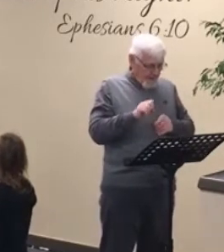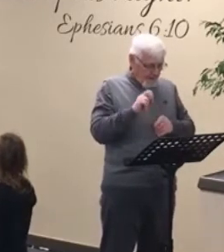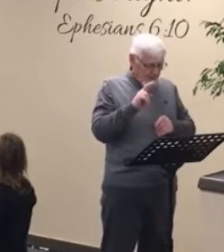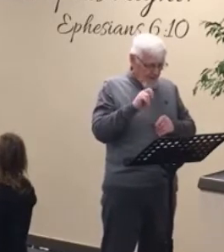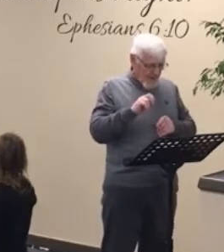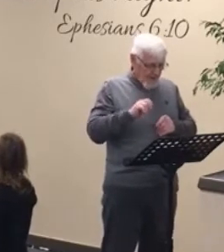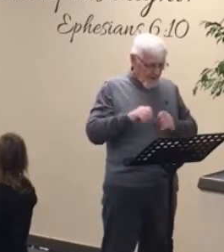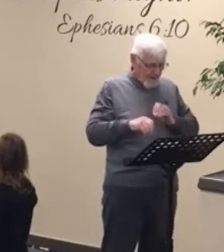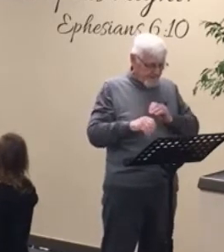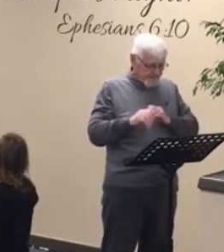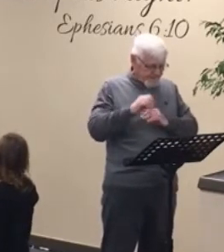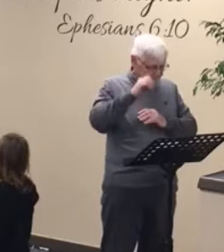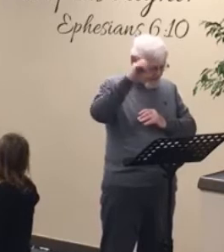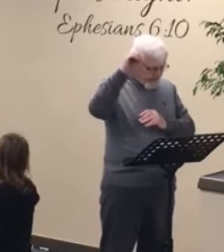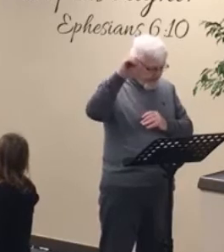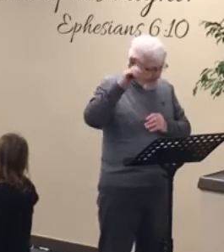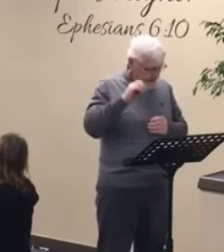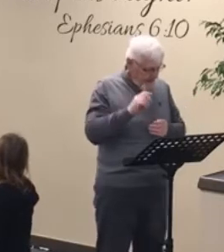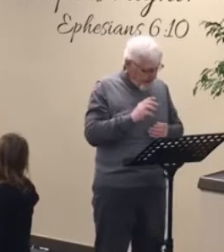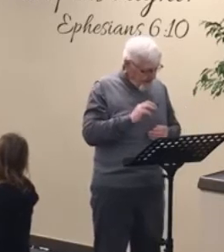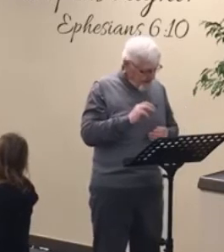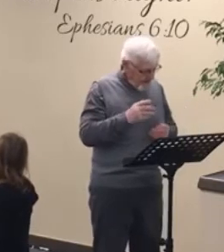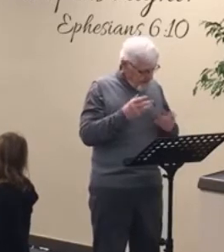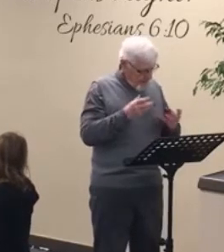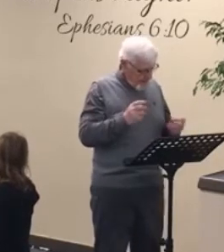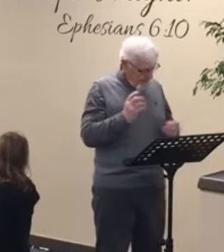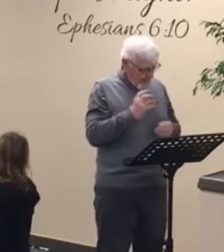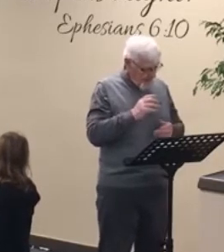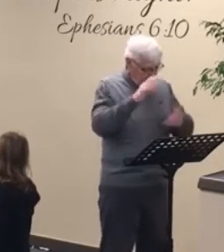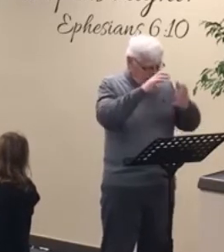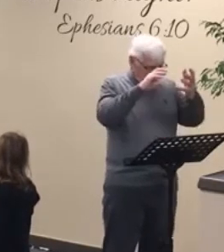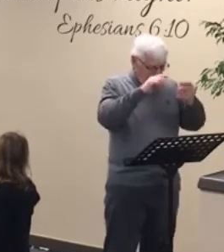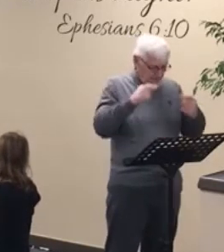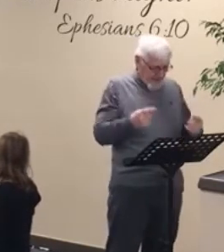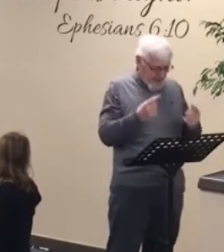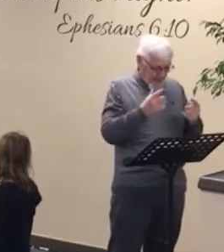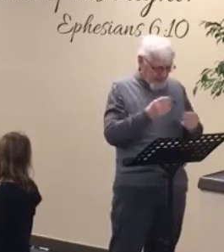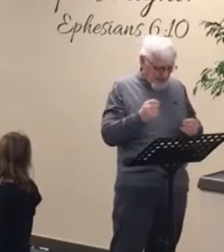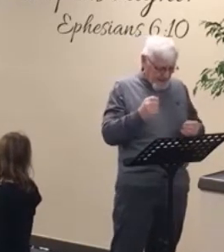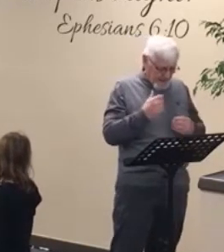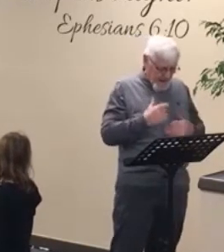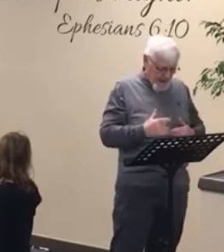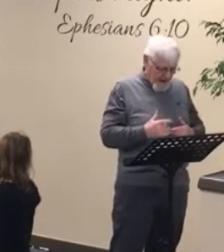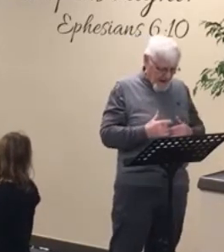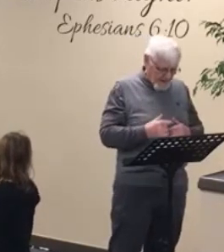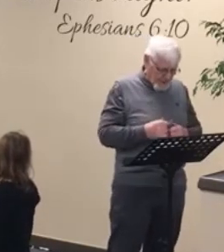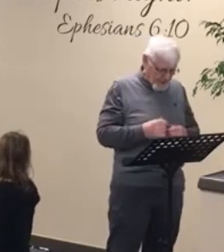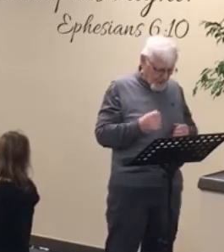Mount the clouds of sin and sadness.